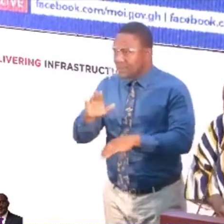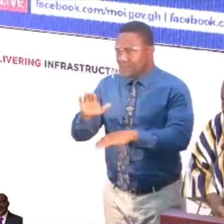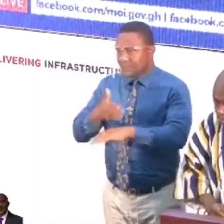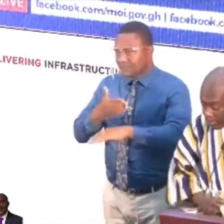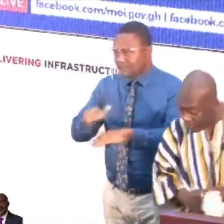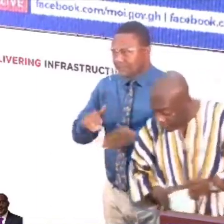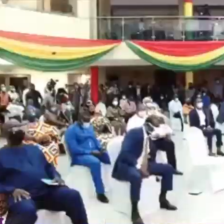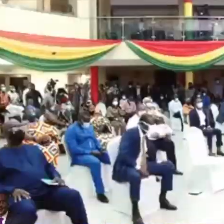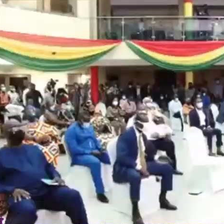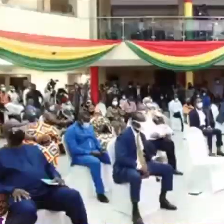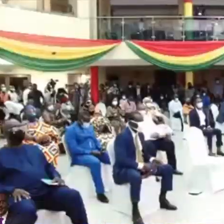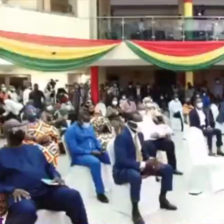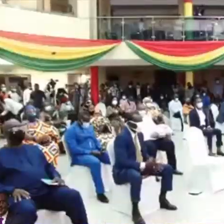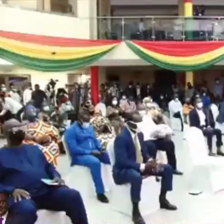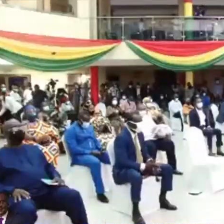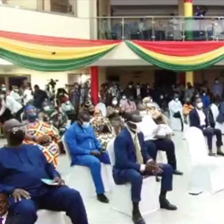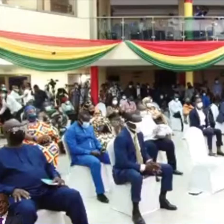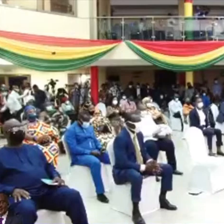Thank you.